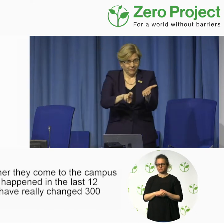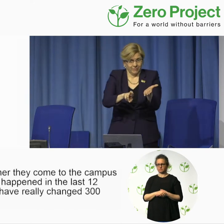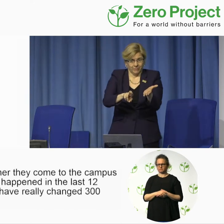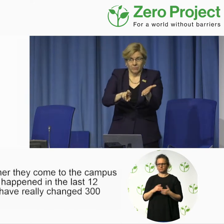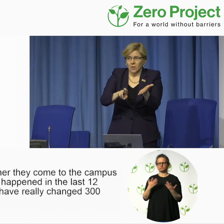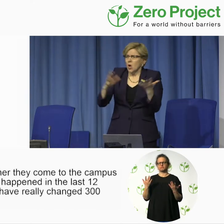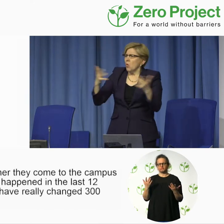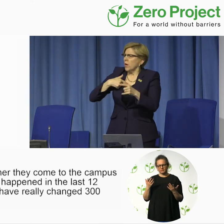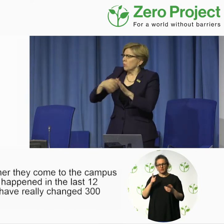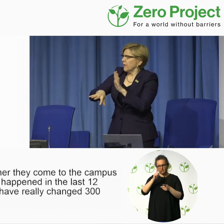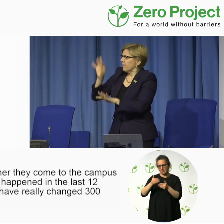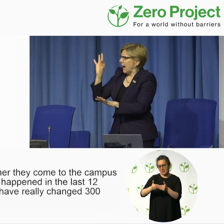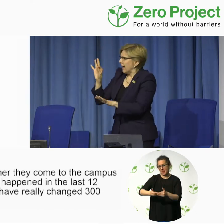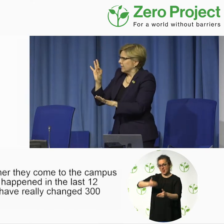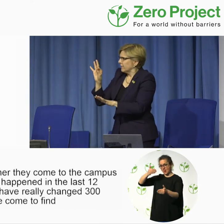research.